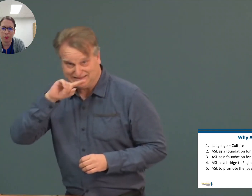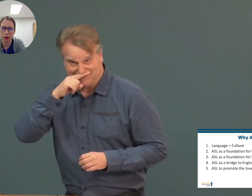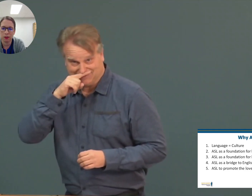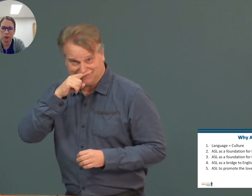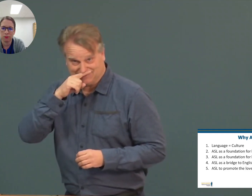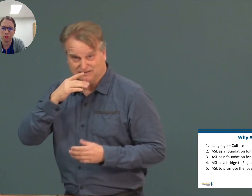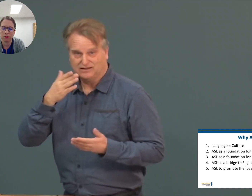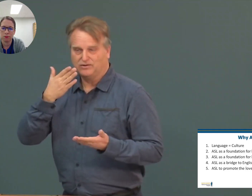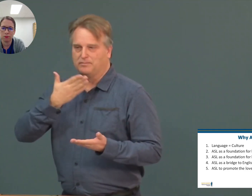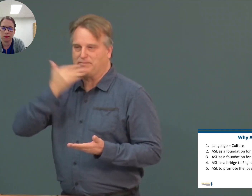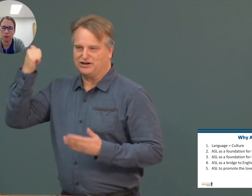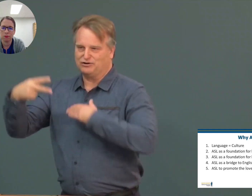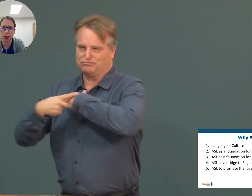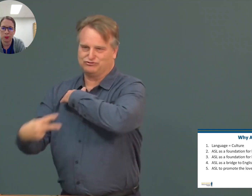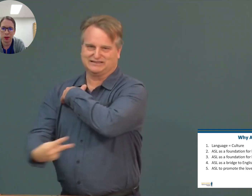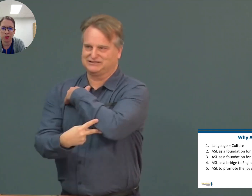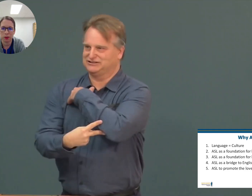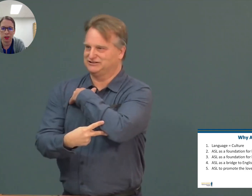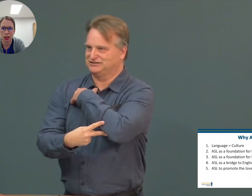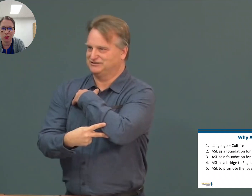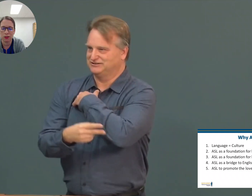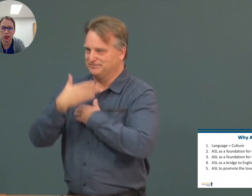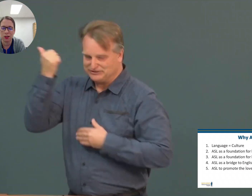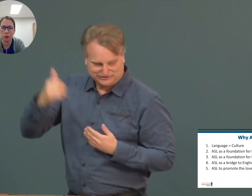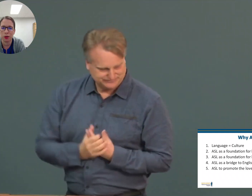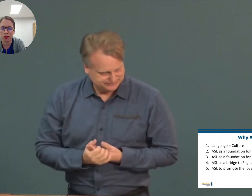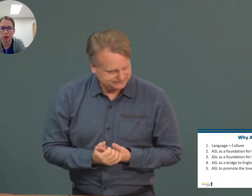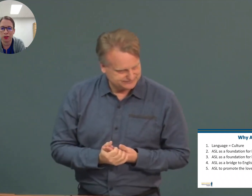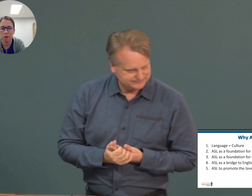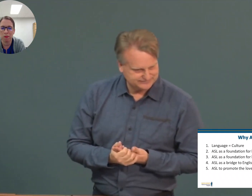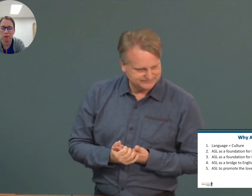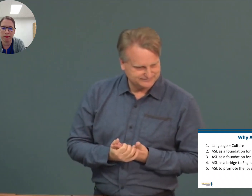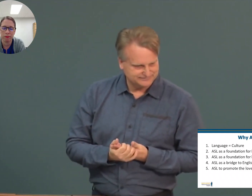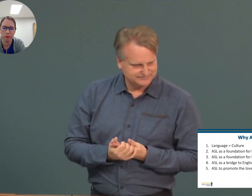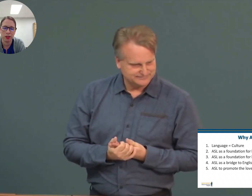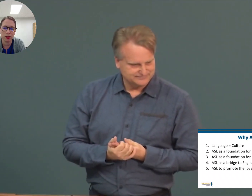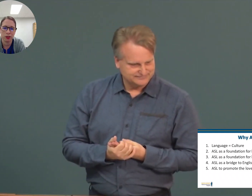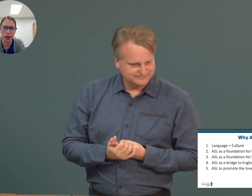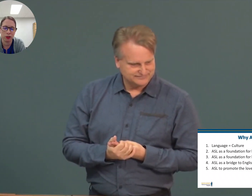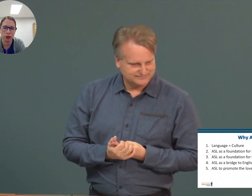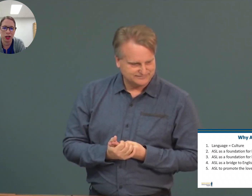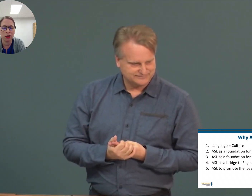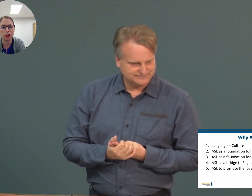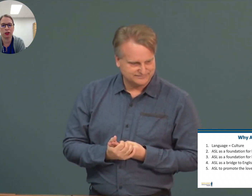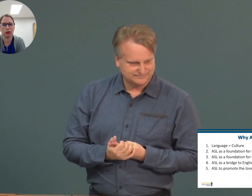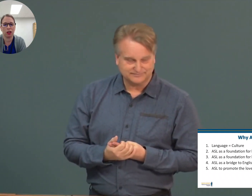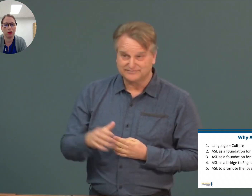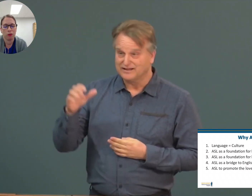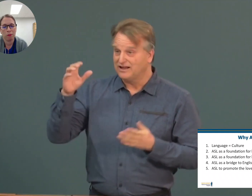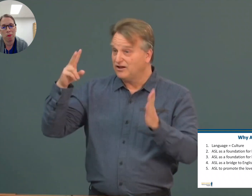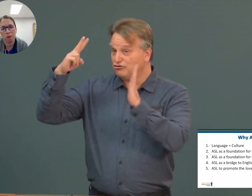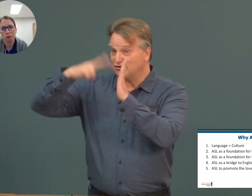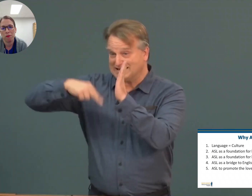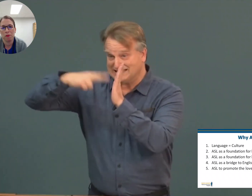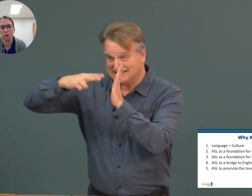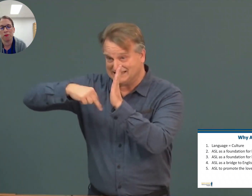however, is better for those kids. It is a bridge for them to later learn English skills.